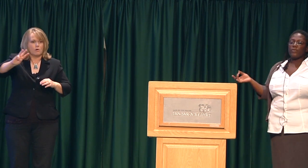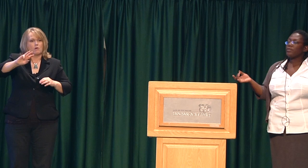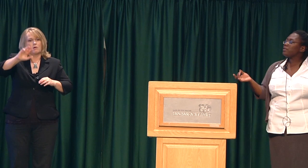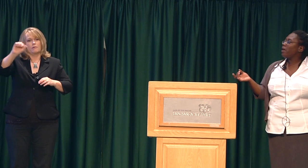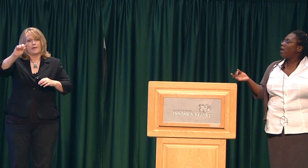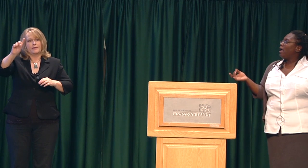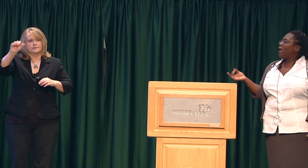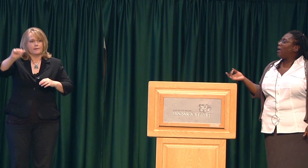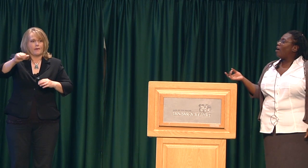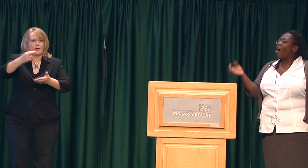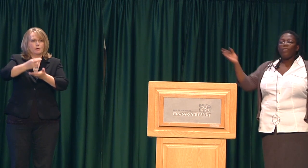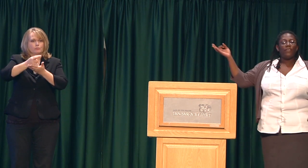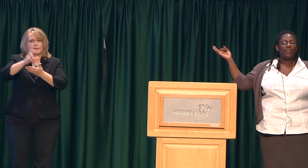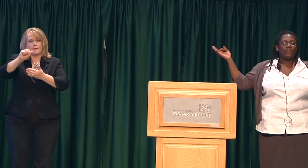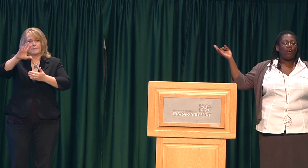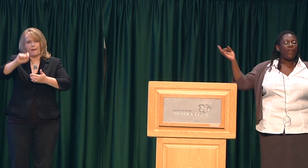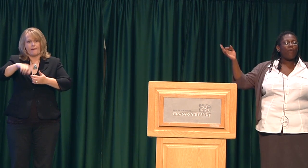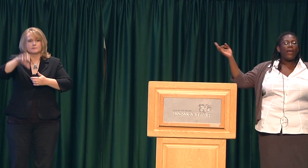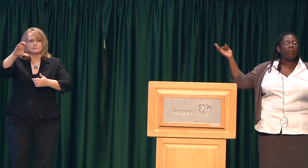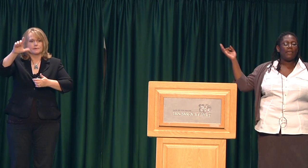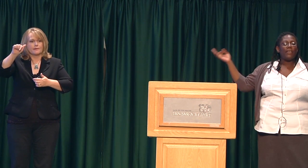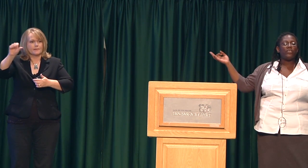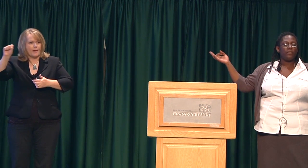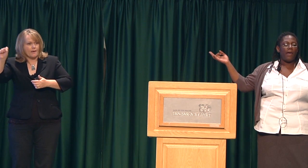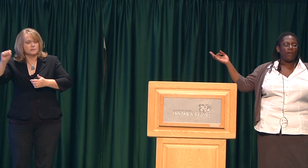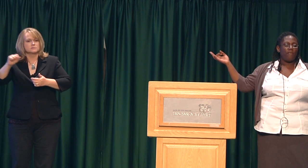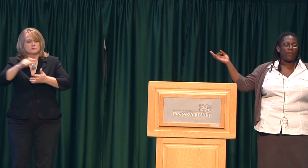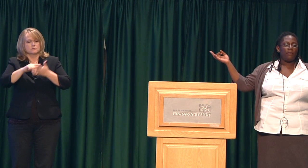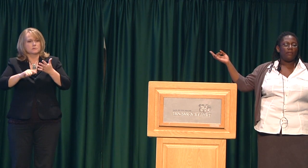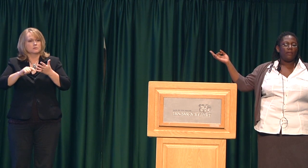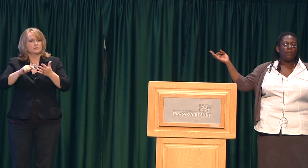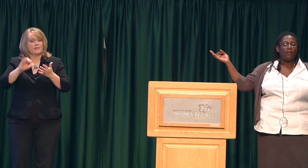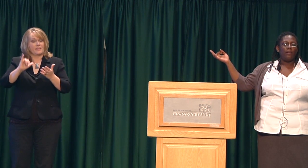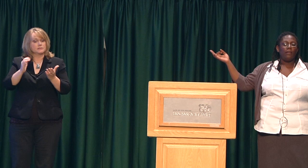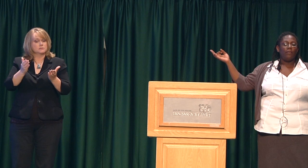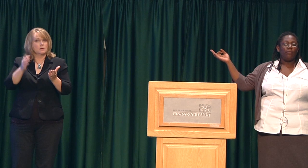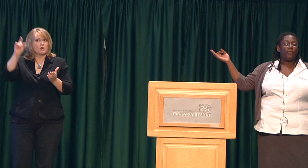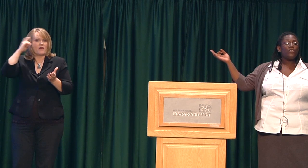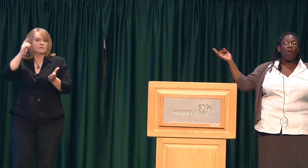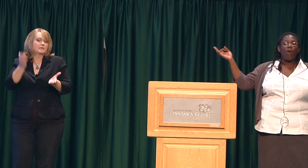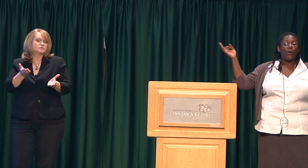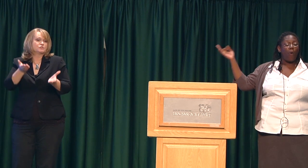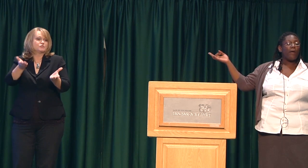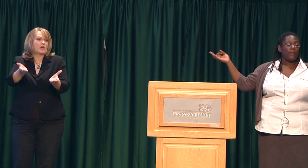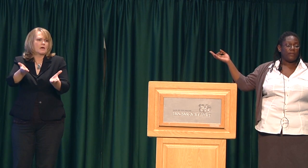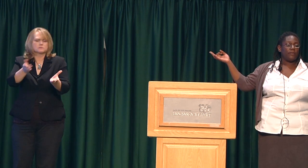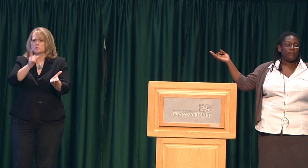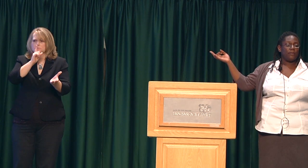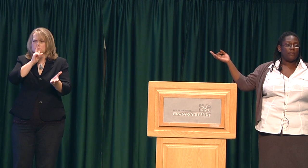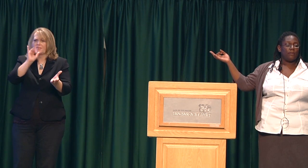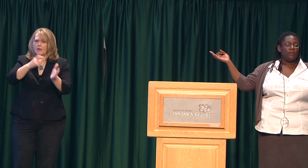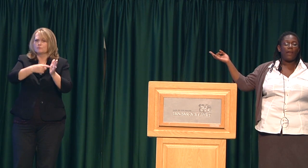class standards. And all of these are not recommendations by the government. These are all